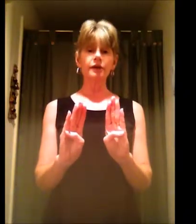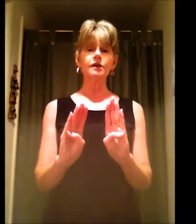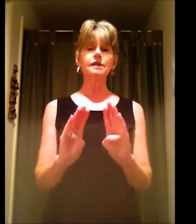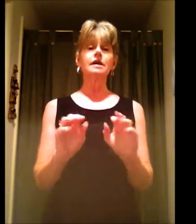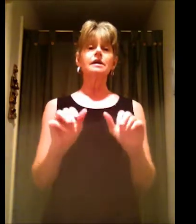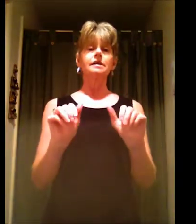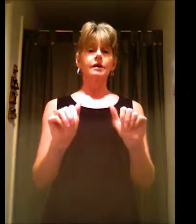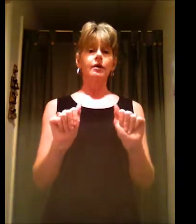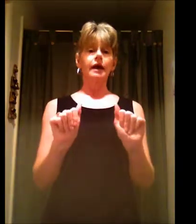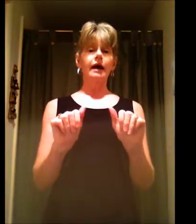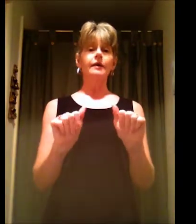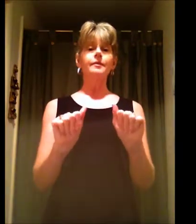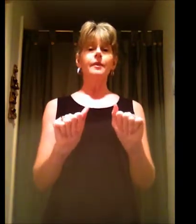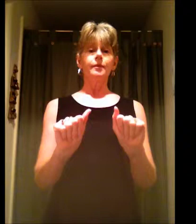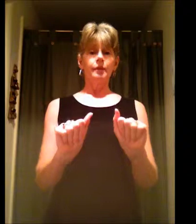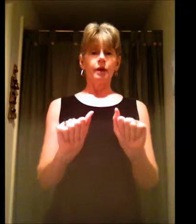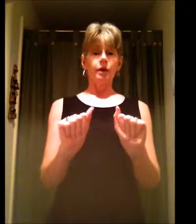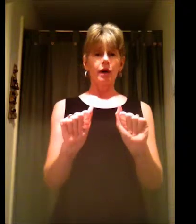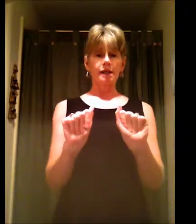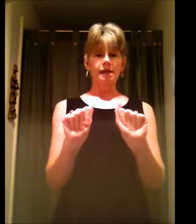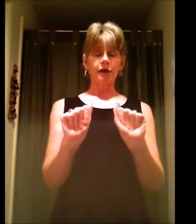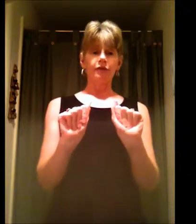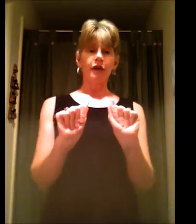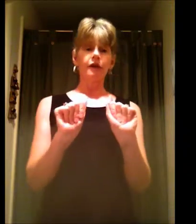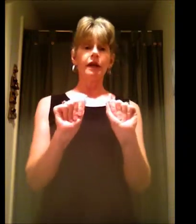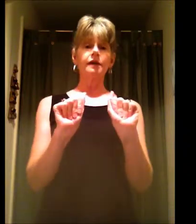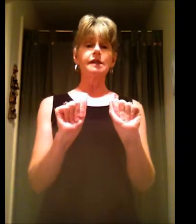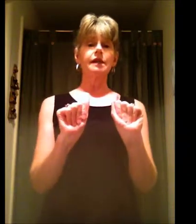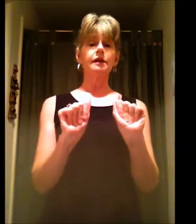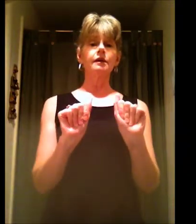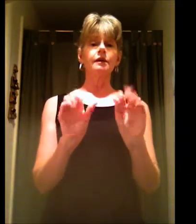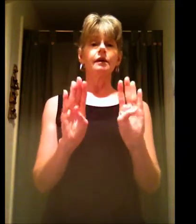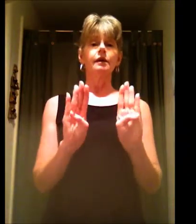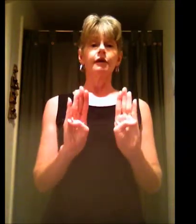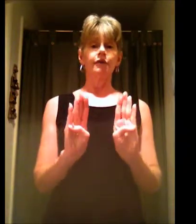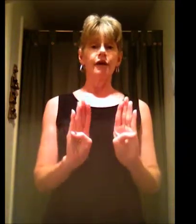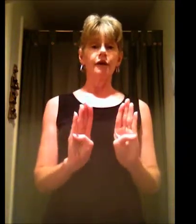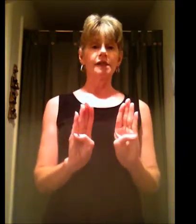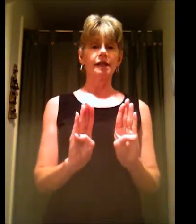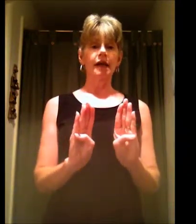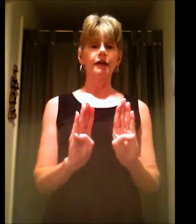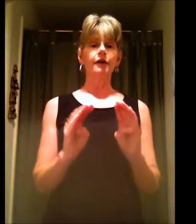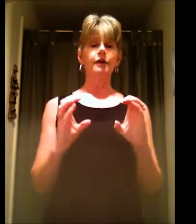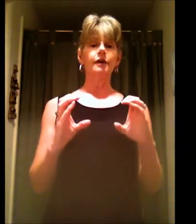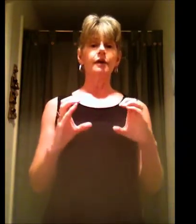letters. So again, you want to see your fingernails here, fingers together.